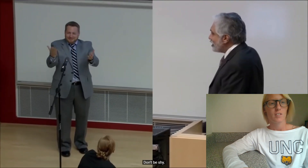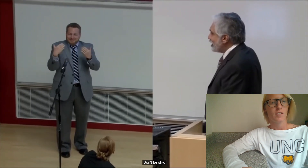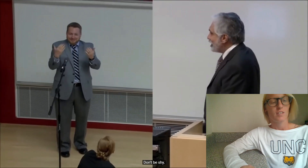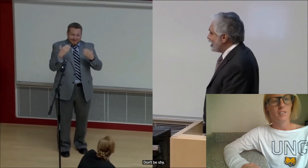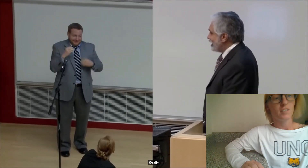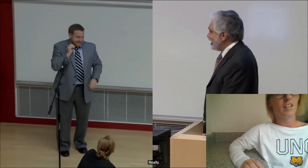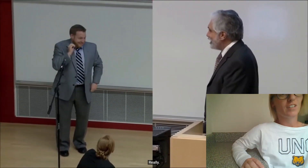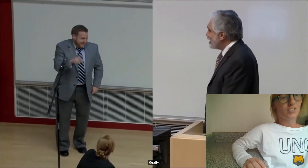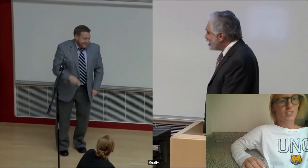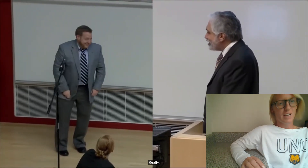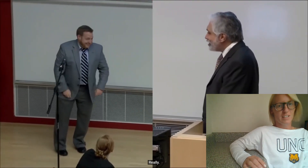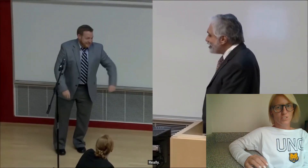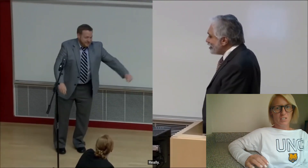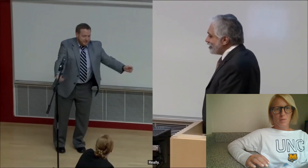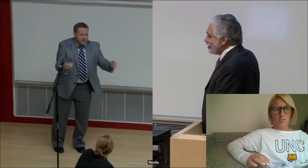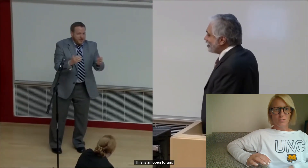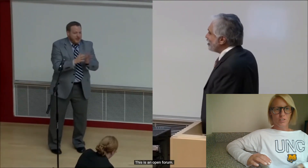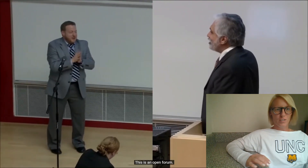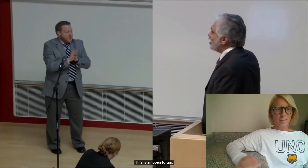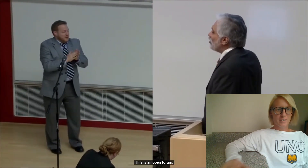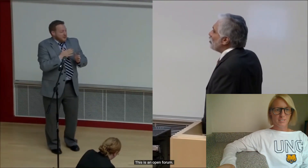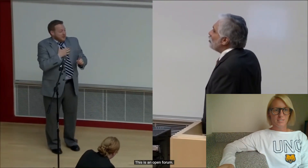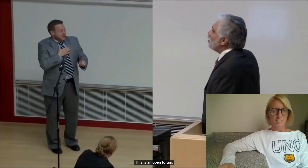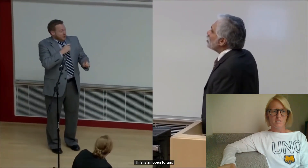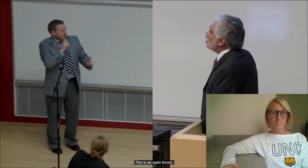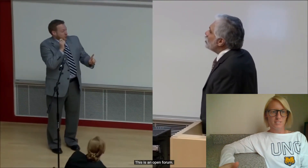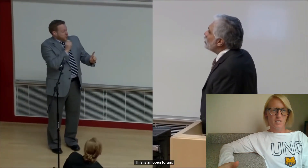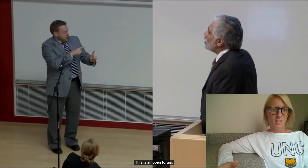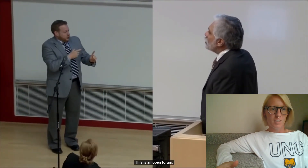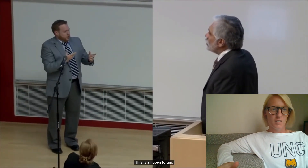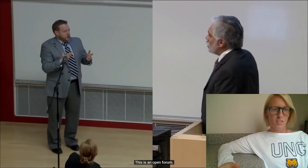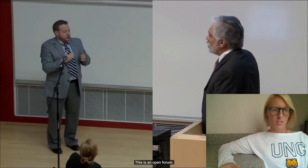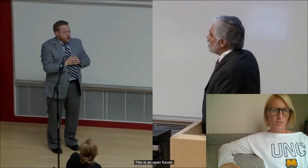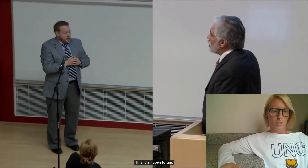shy. Really. Don't be shy, just come on. This is an open forum.